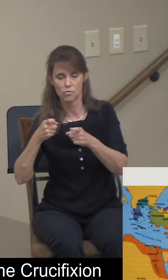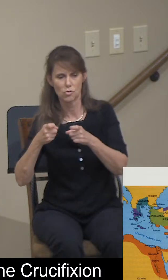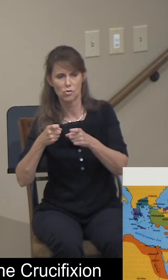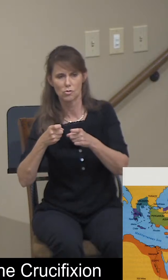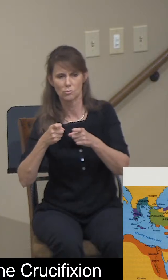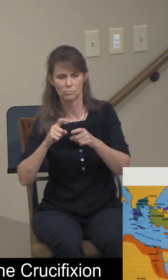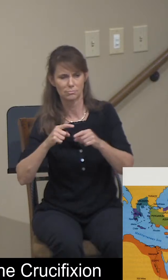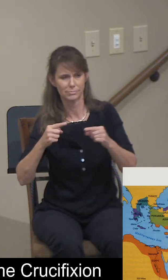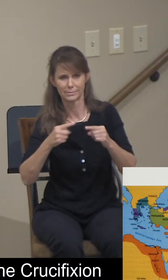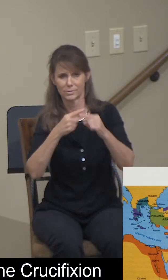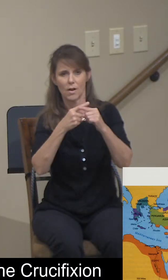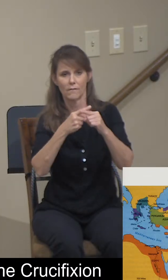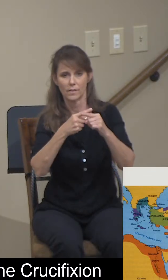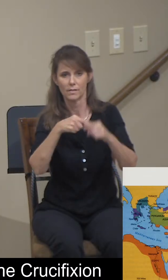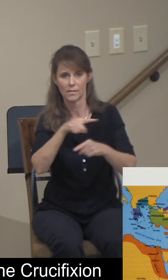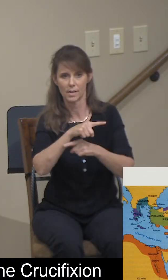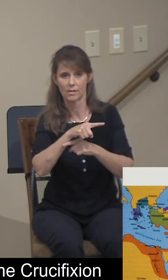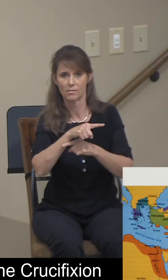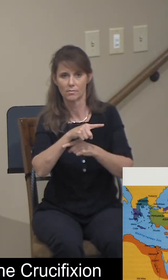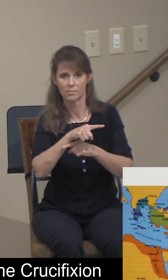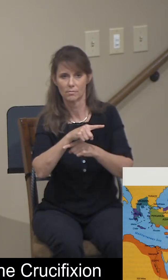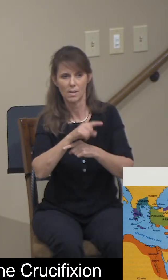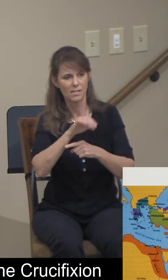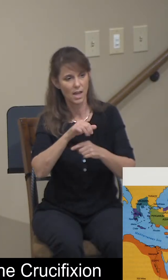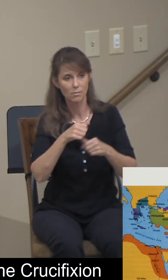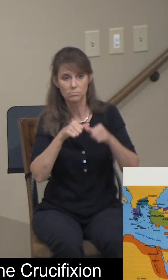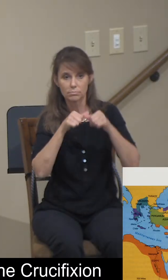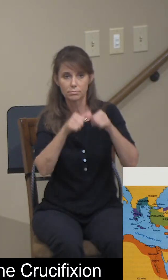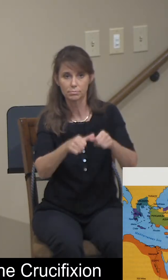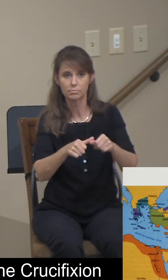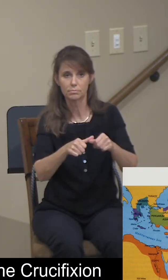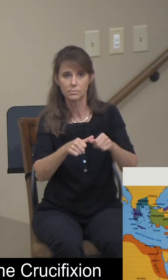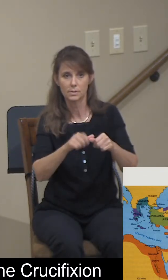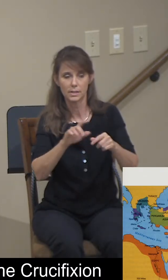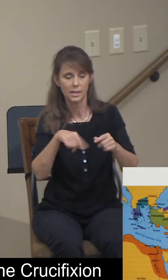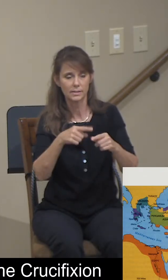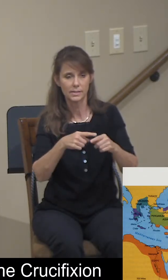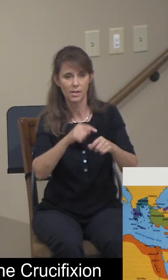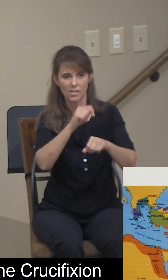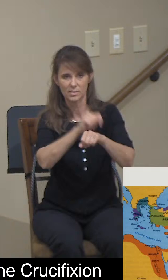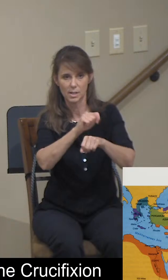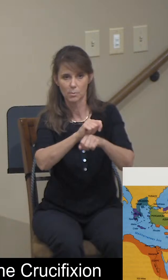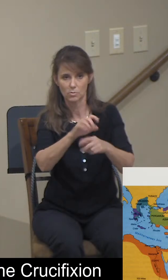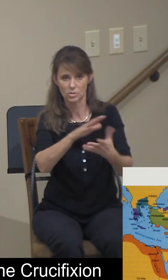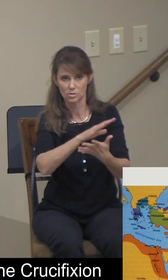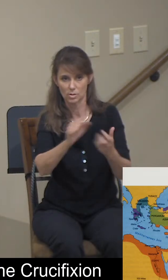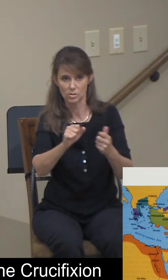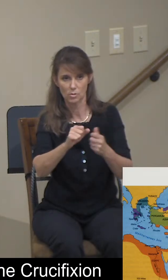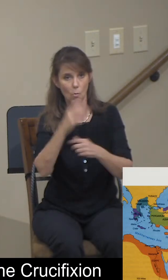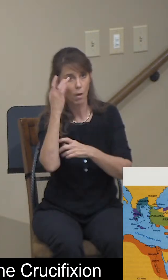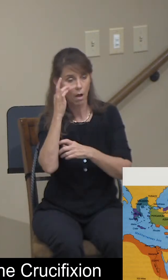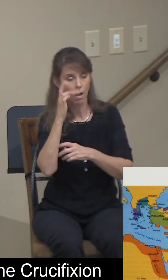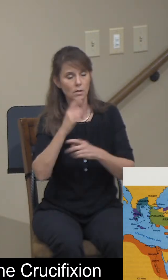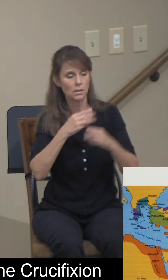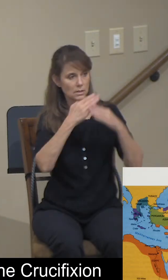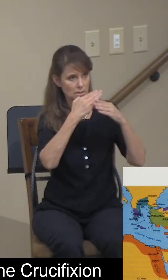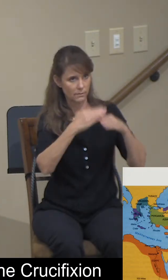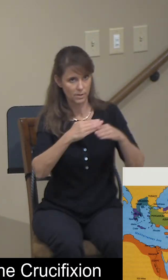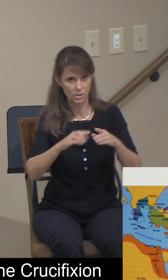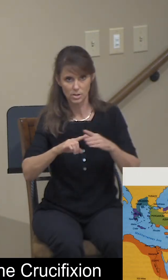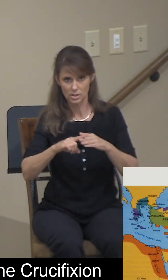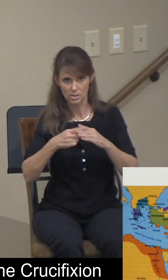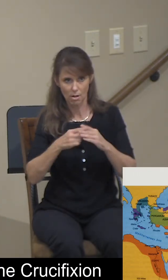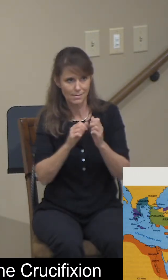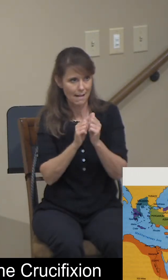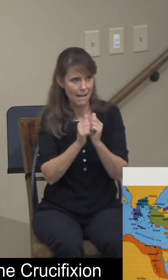the diaspora that follows the destruction of the temple, largely because of some of these divisions that begin about how to approach